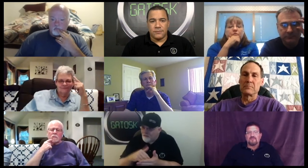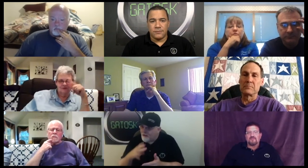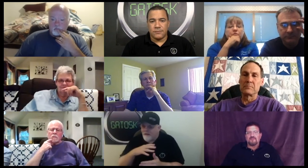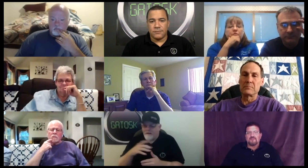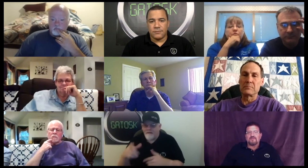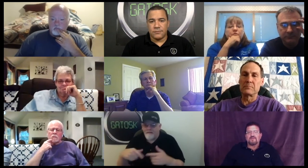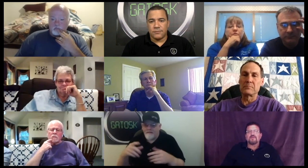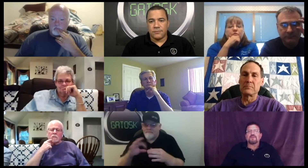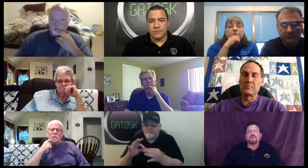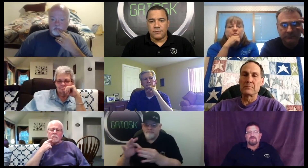is just, you'll make $100,